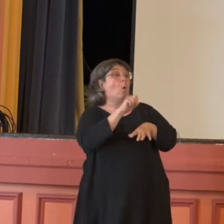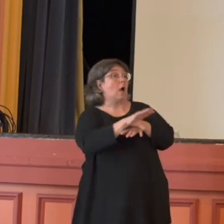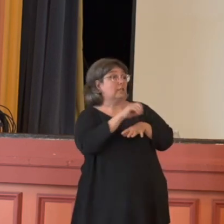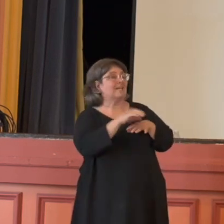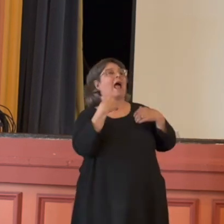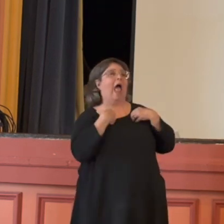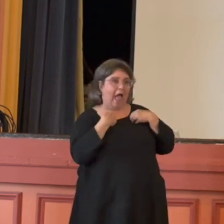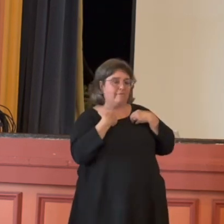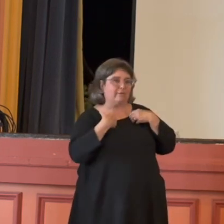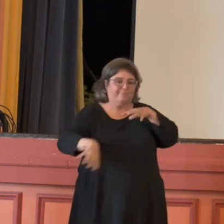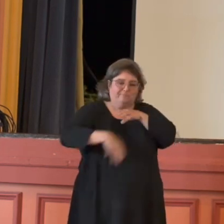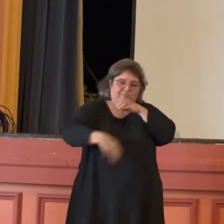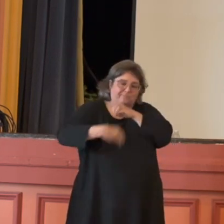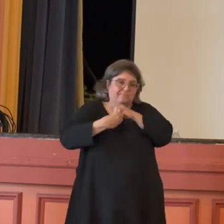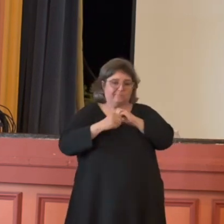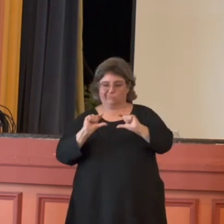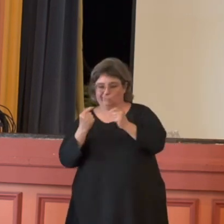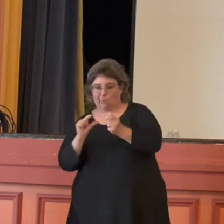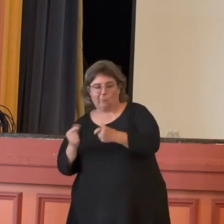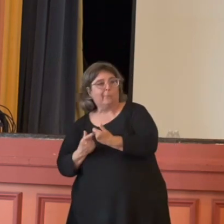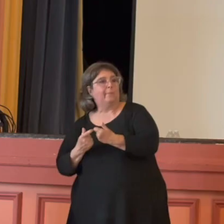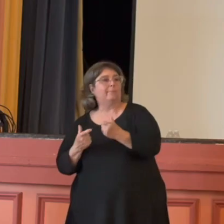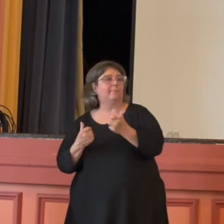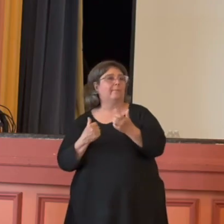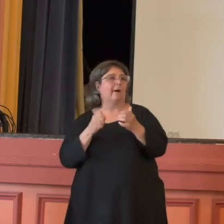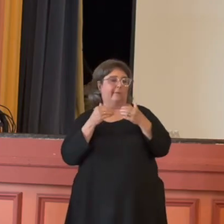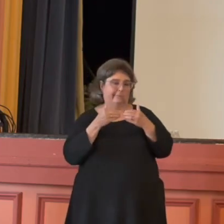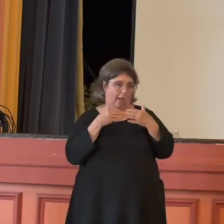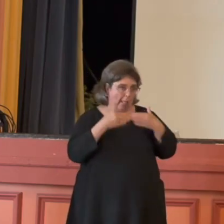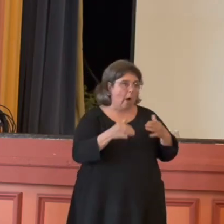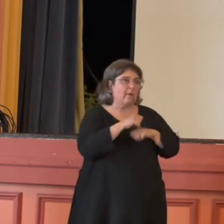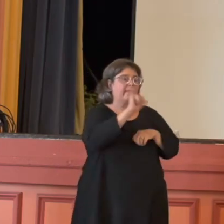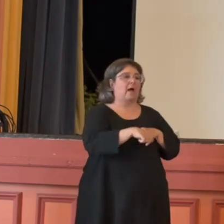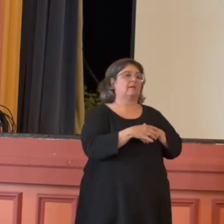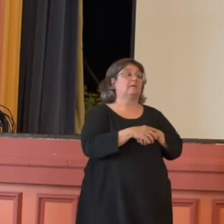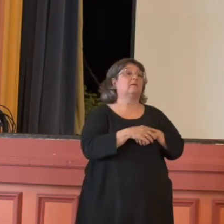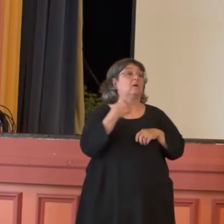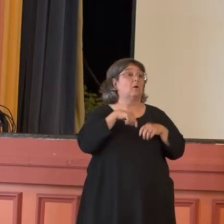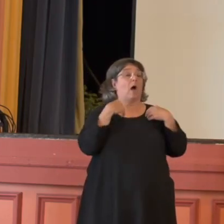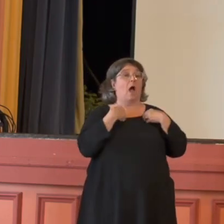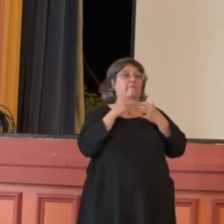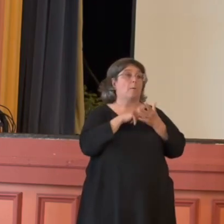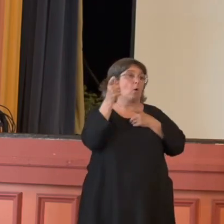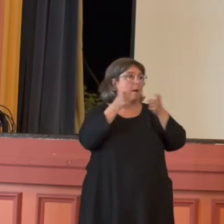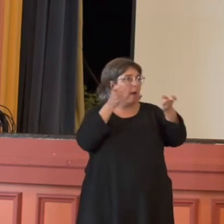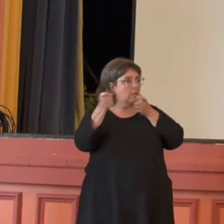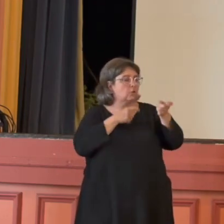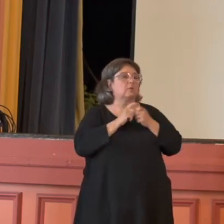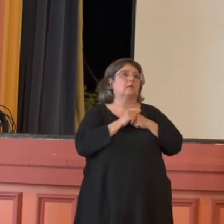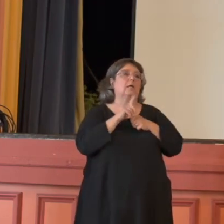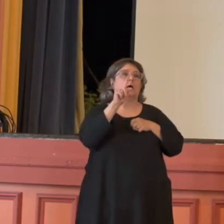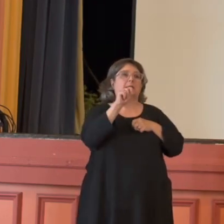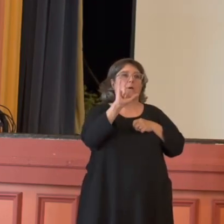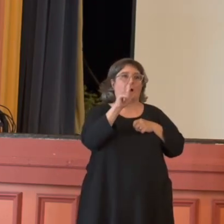will have their own sub-consultants along the way. And we also have our program managers with